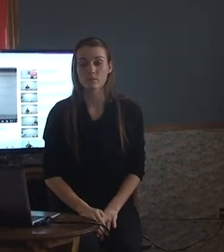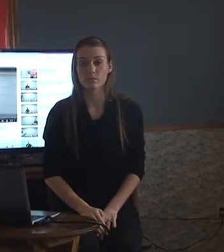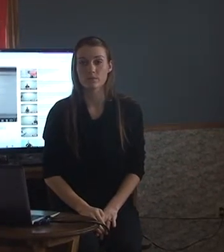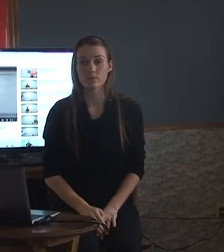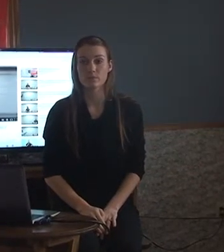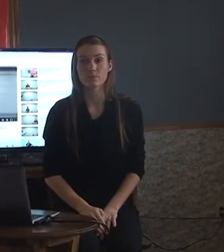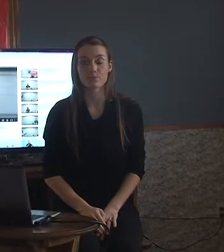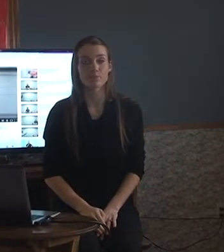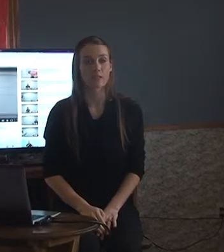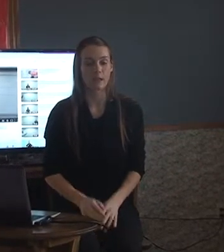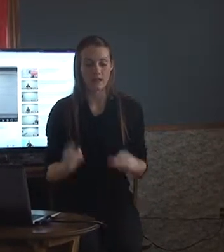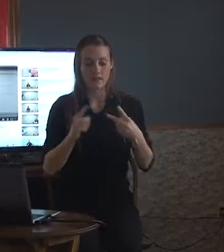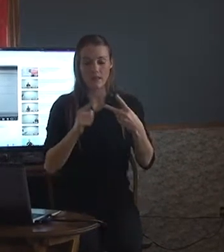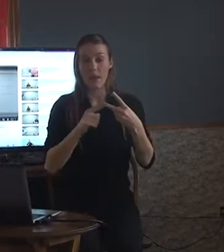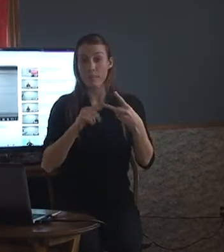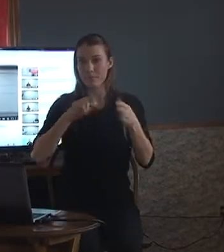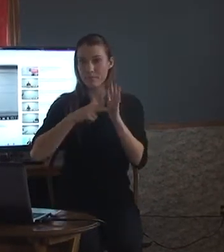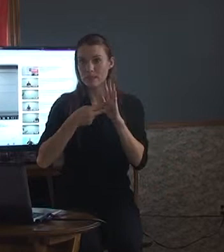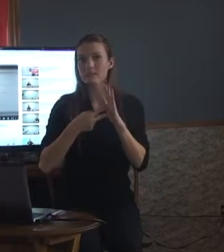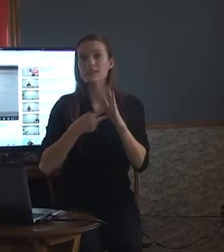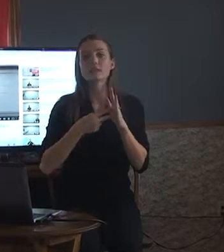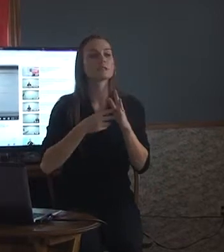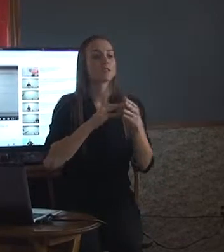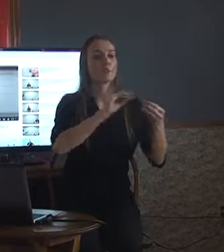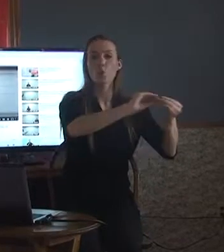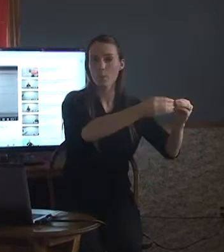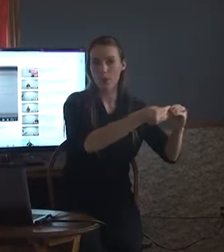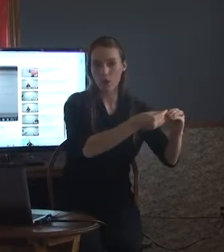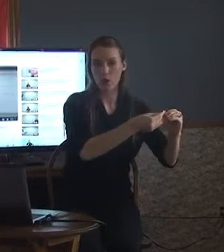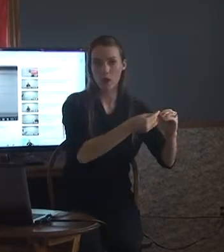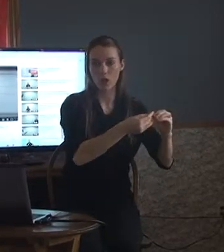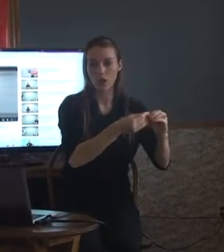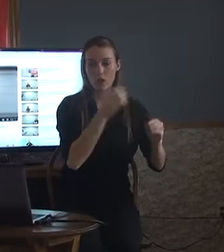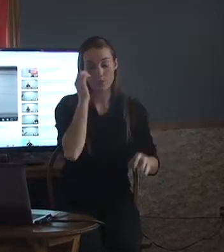What that means is it's numerical. So numerical data.